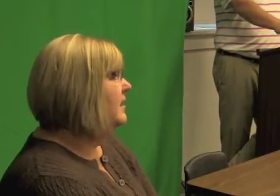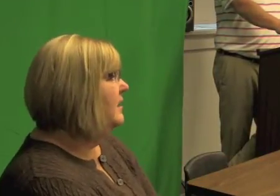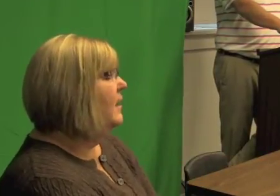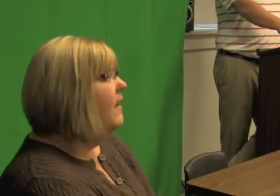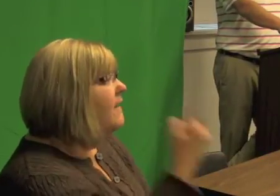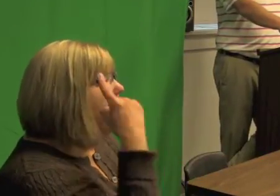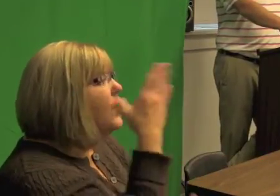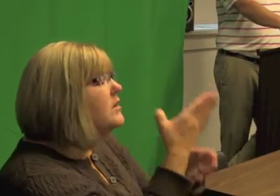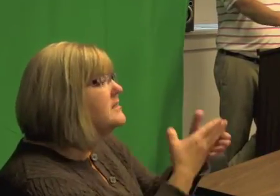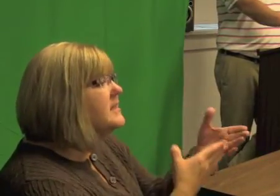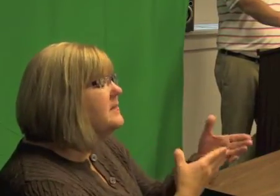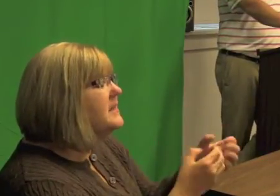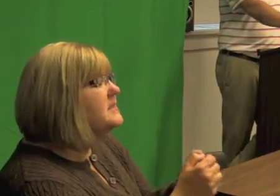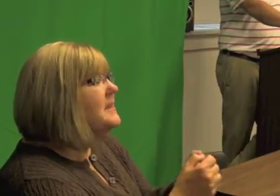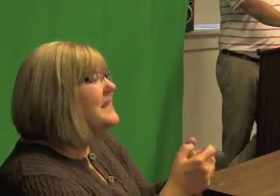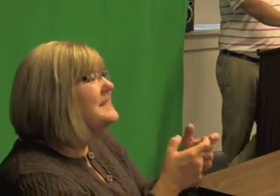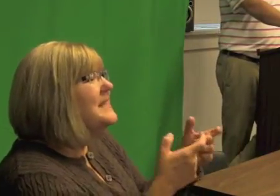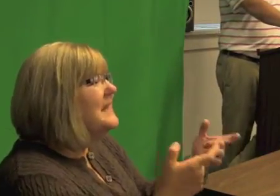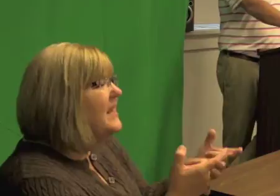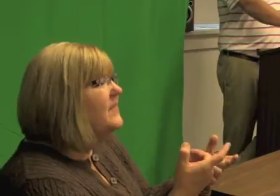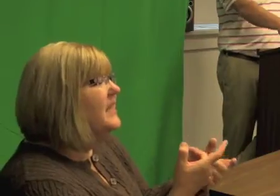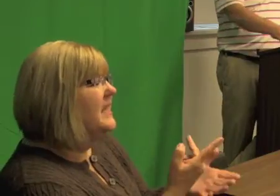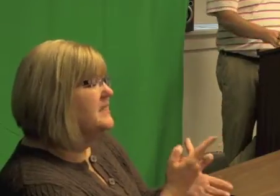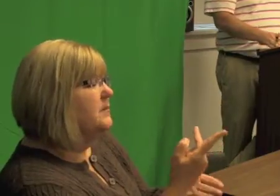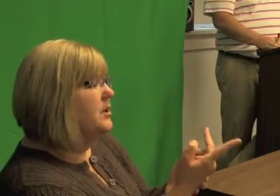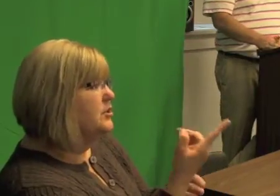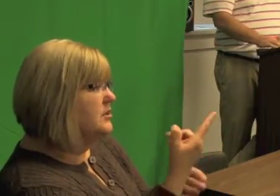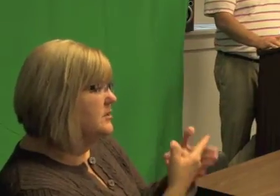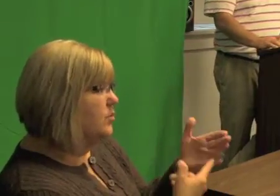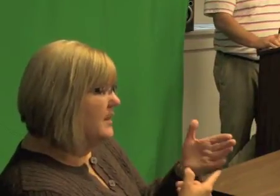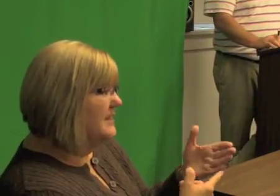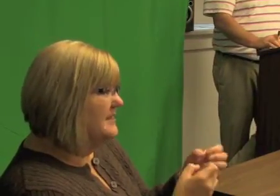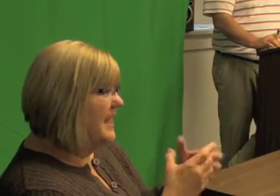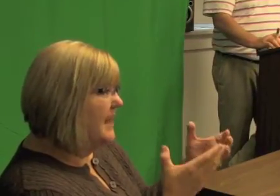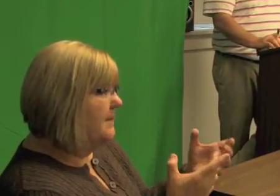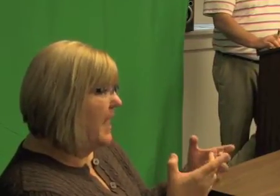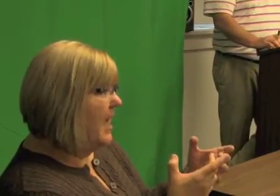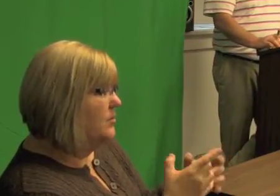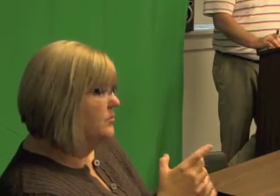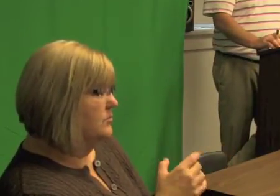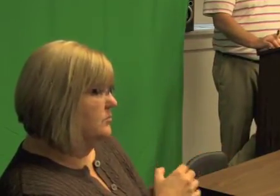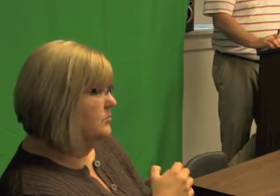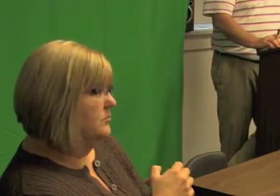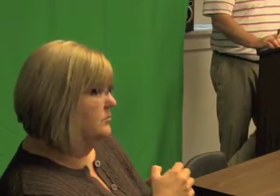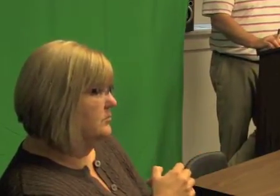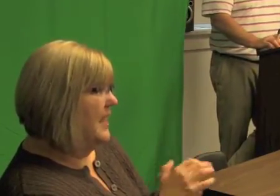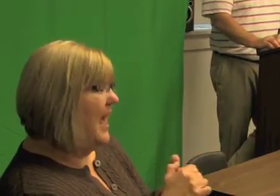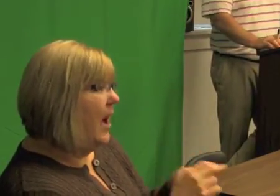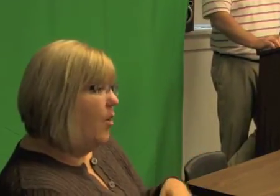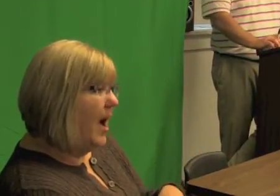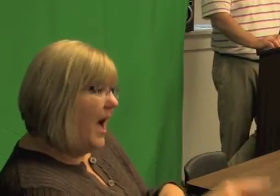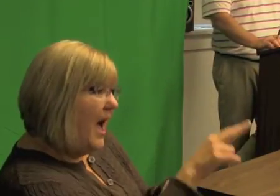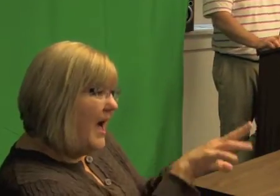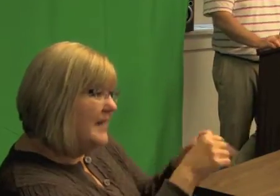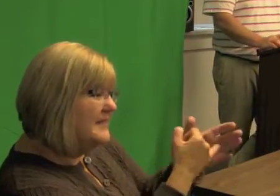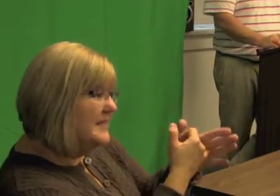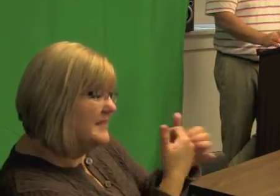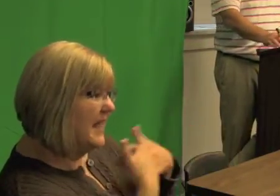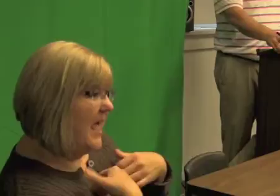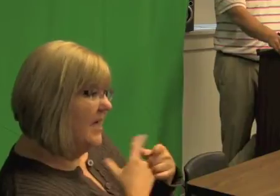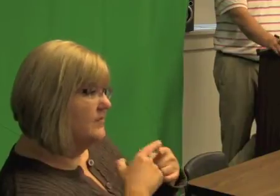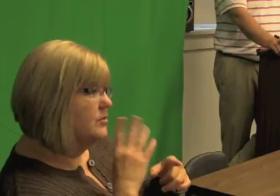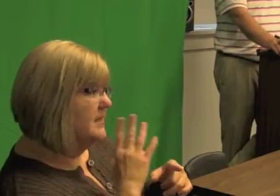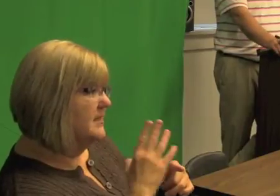For something to be a significant purchase, what does Dave Ramsey consider that amount to be? How high does that have to be a significant